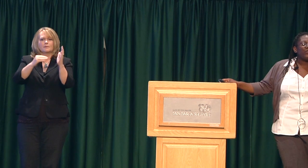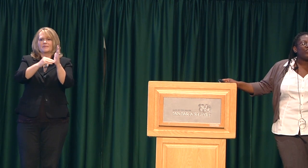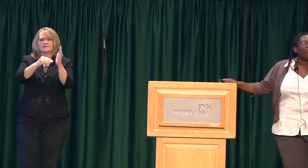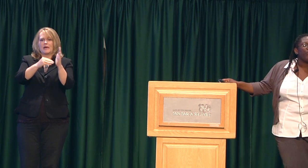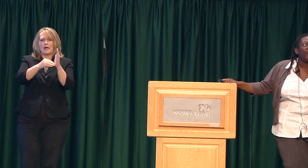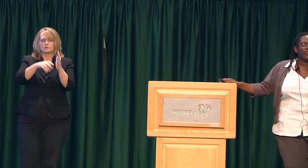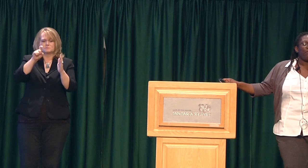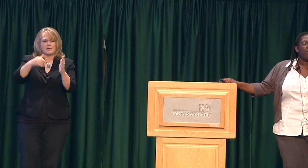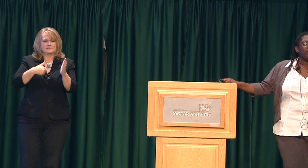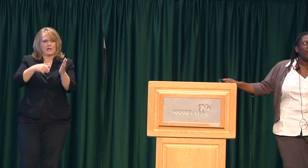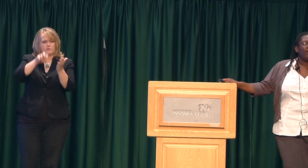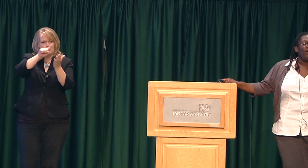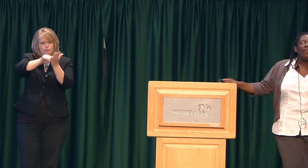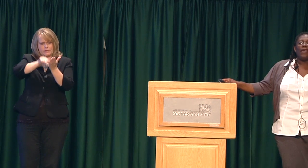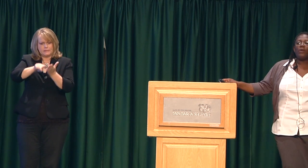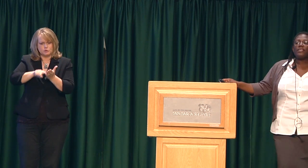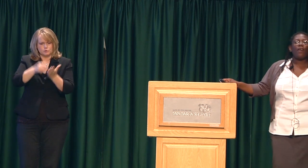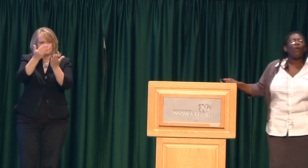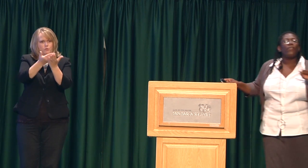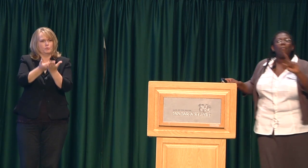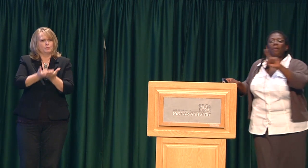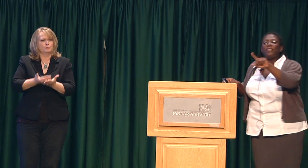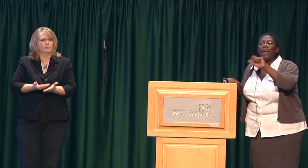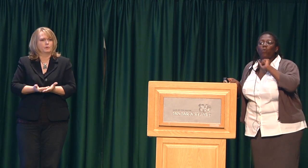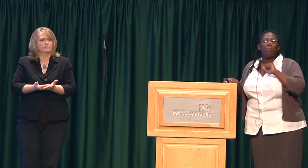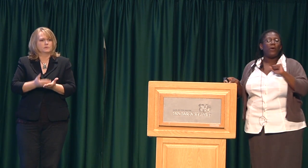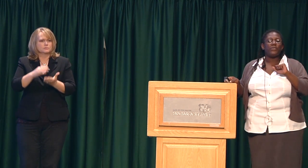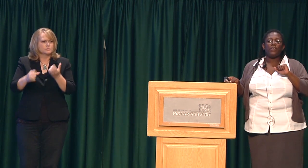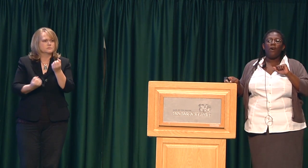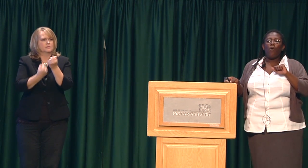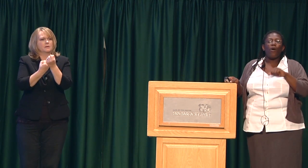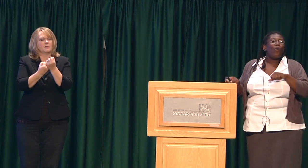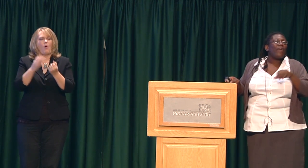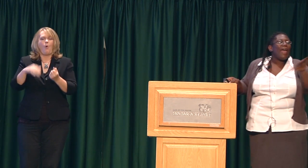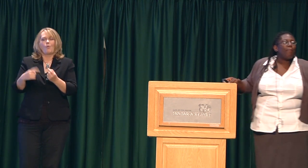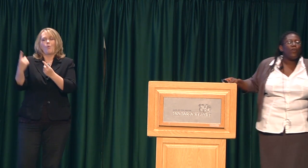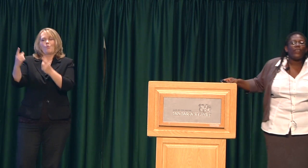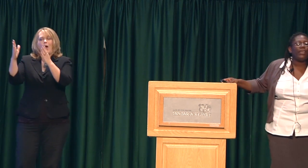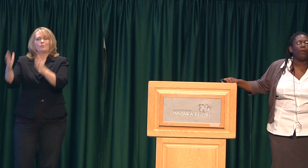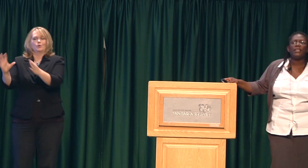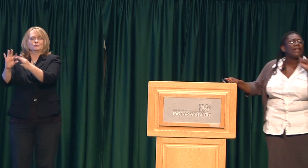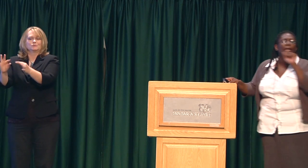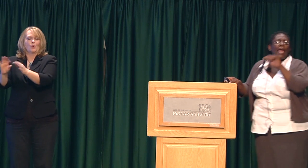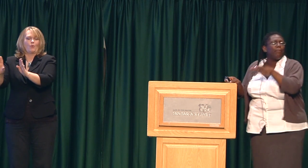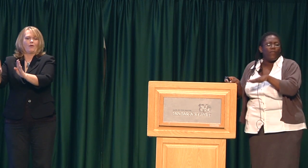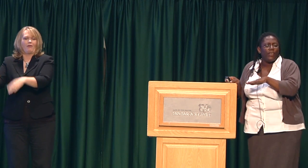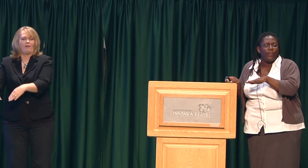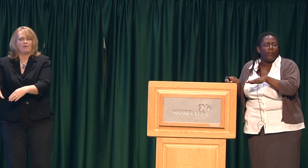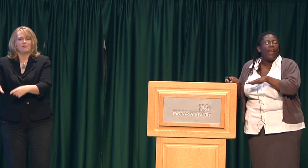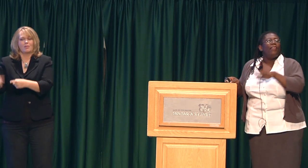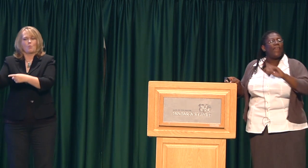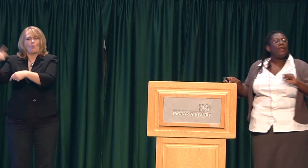the research to prove it's a problem. They want to say, oh, that might be that one person, or oh, that happened over here, but it's not going to happen